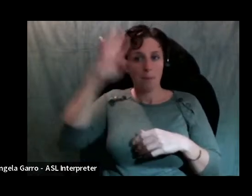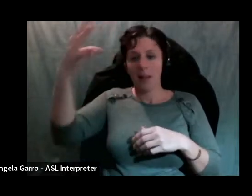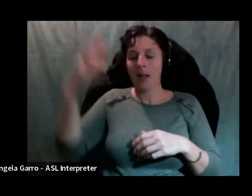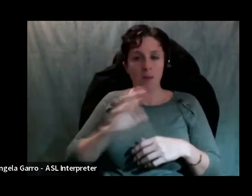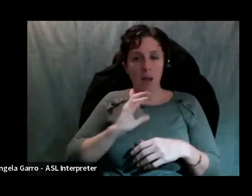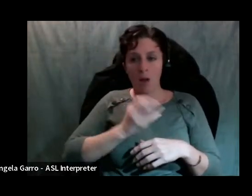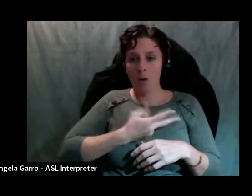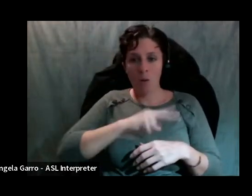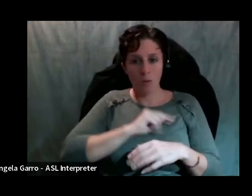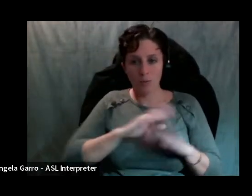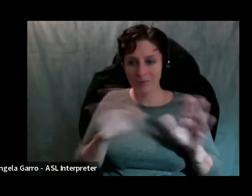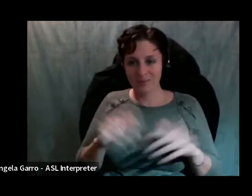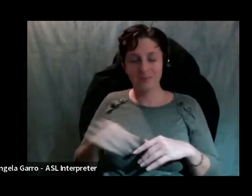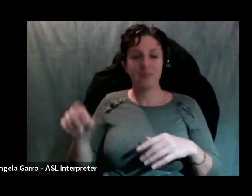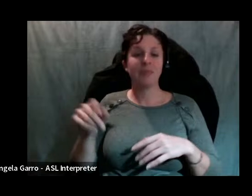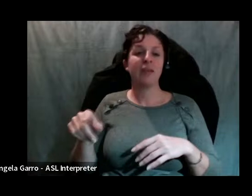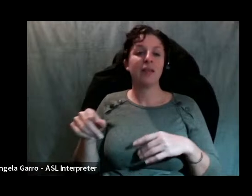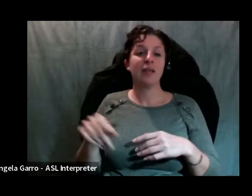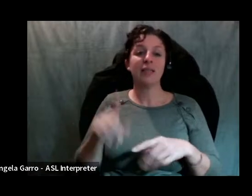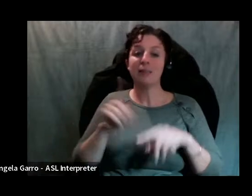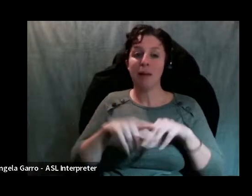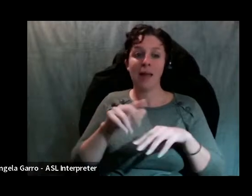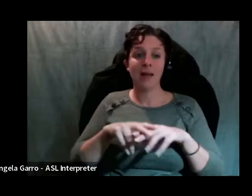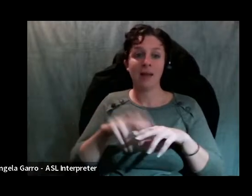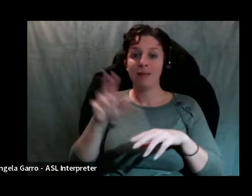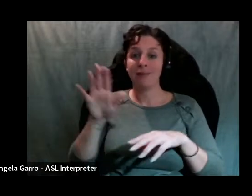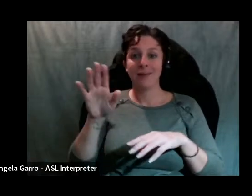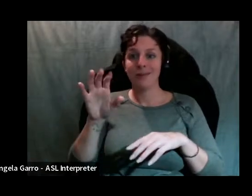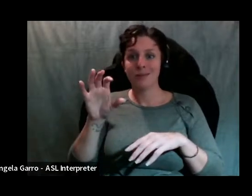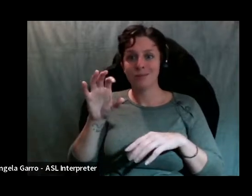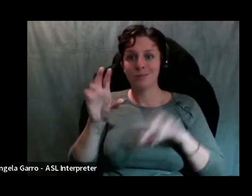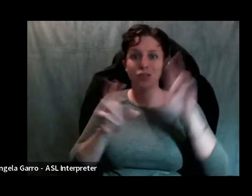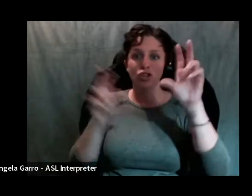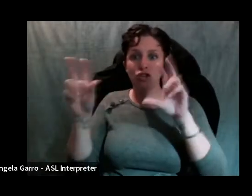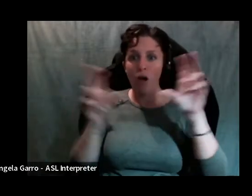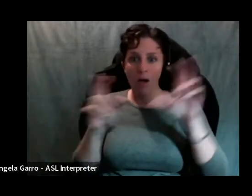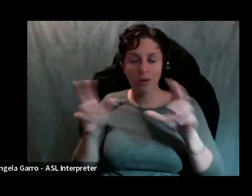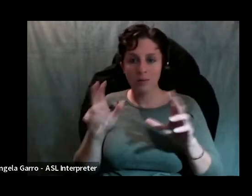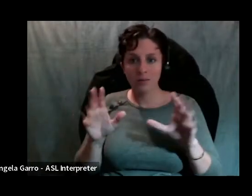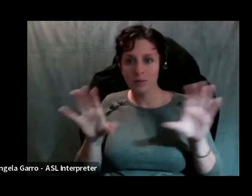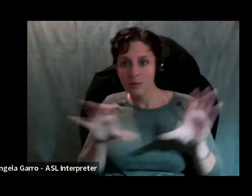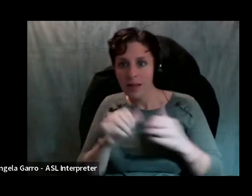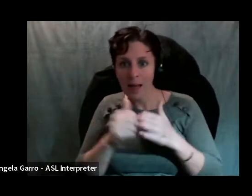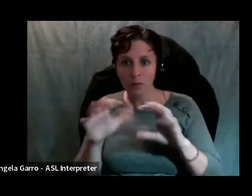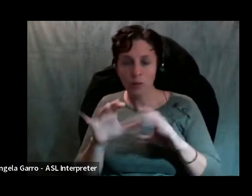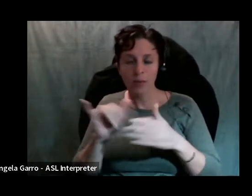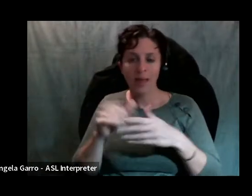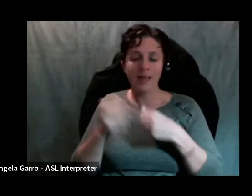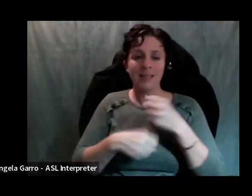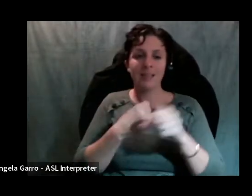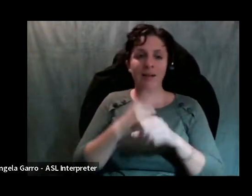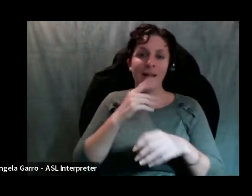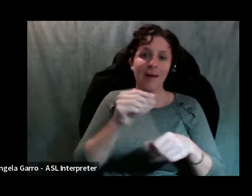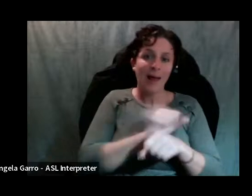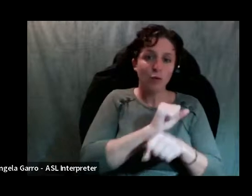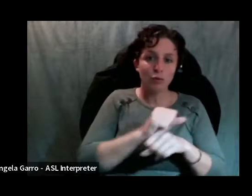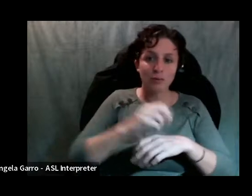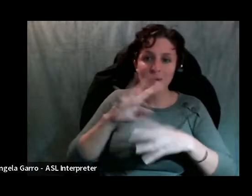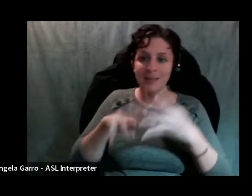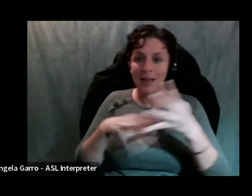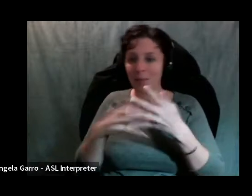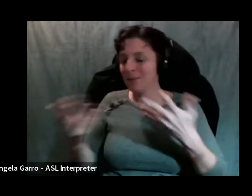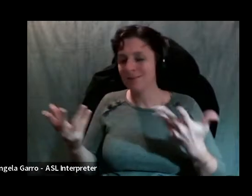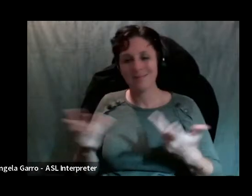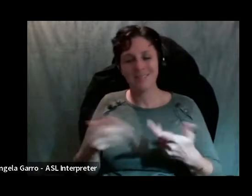rates. Right. But depending on how the stock market did in that year, depending on, the new actuarial tables, and most importantly,